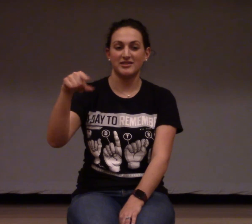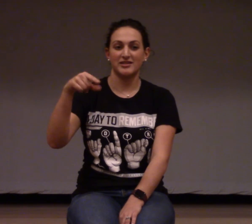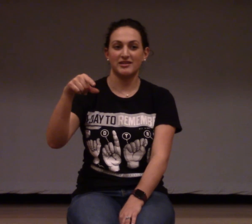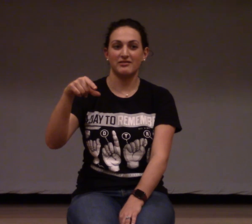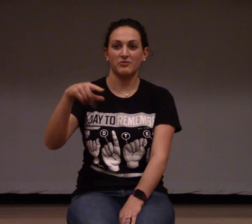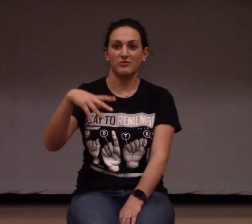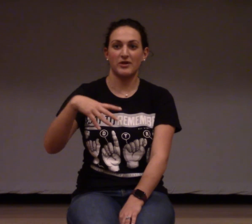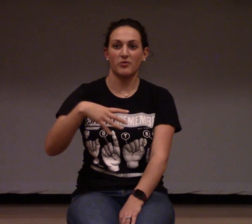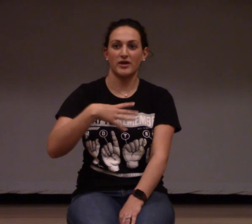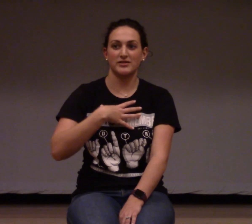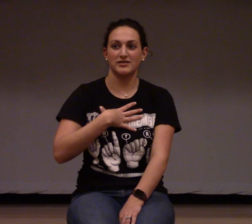And white.